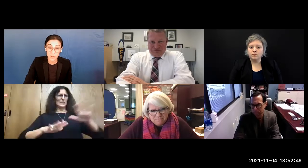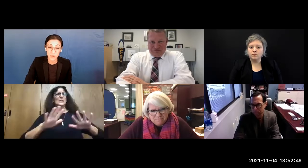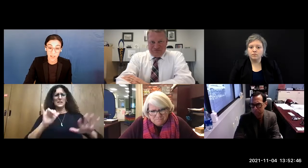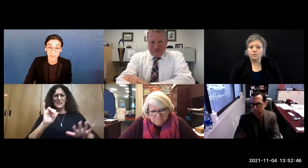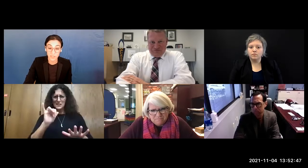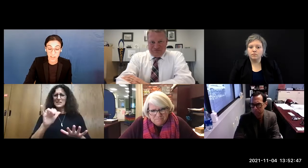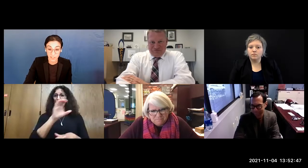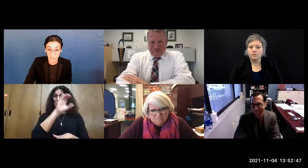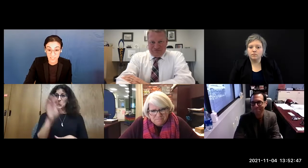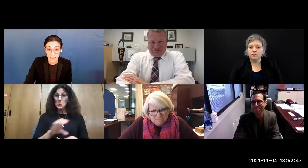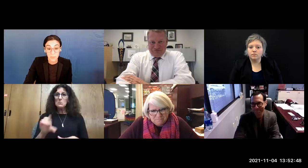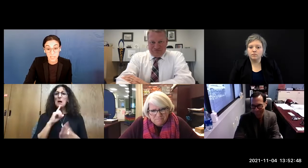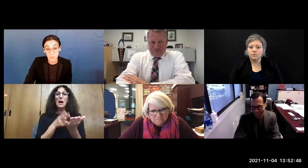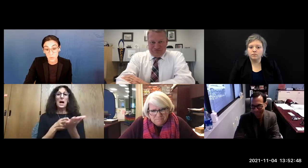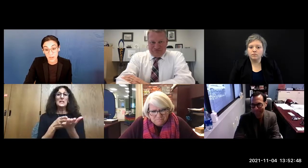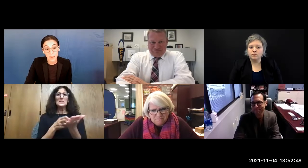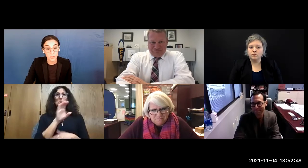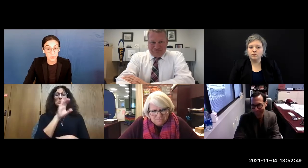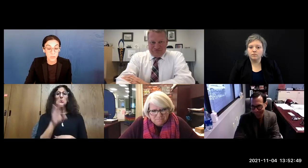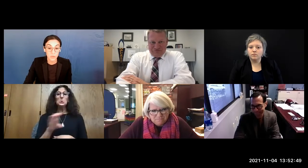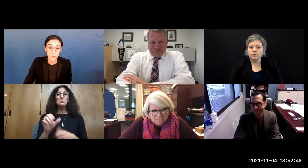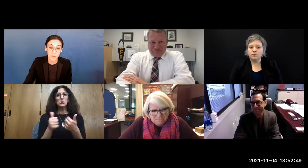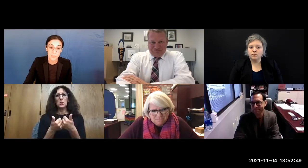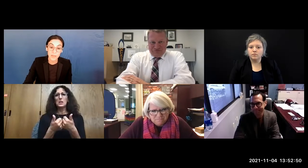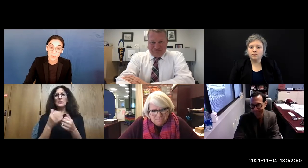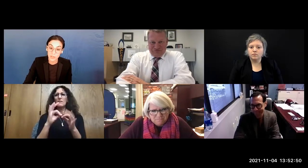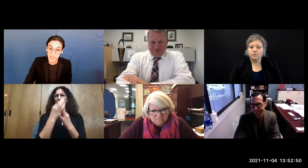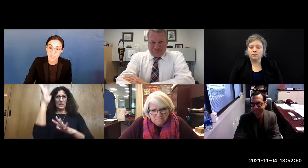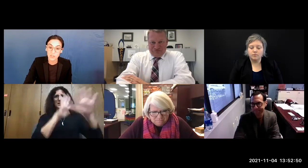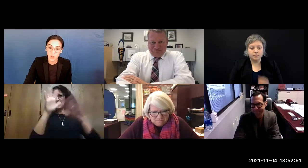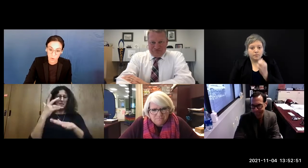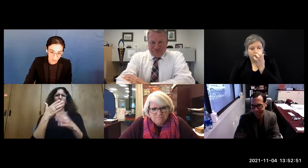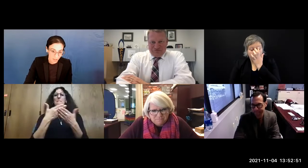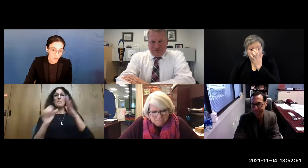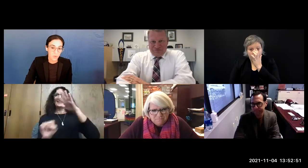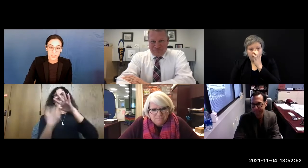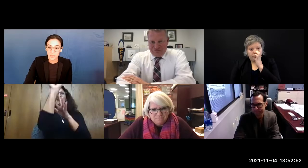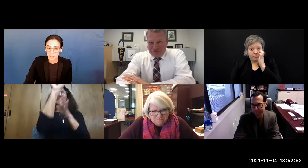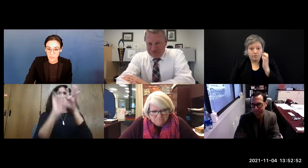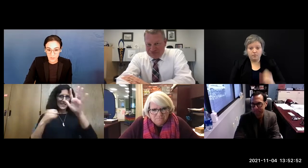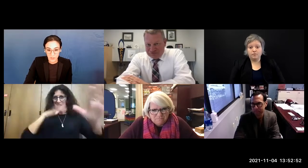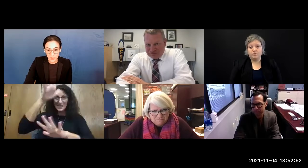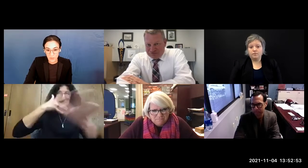a lot of challenges because we weren't able to meet in person. And so we switched to a